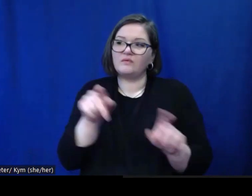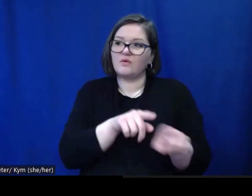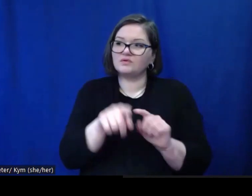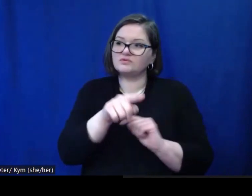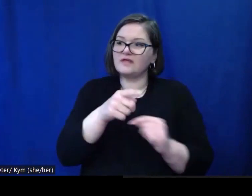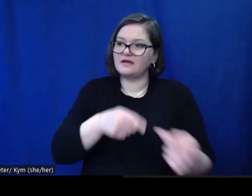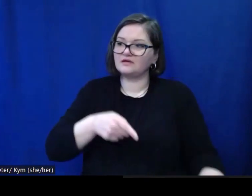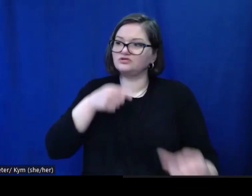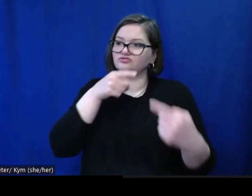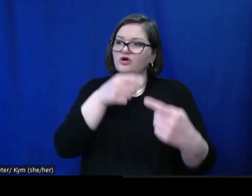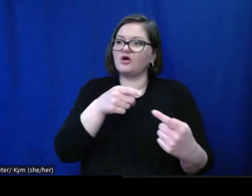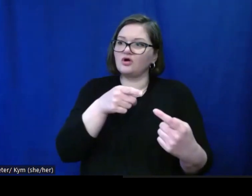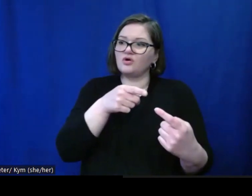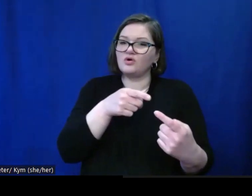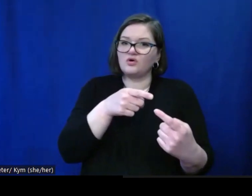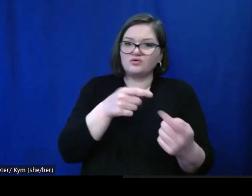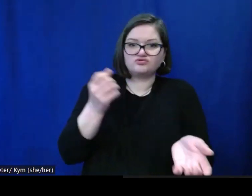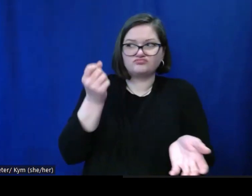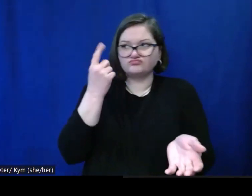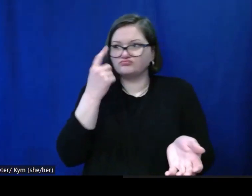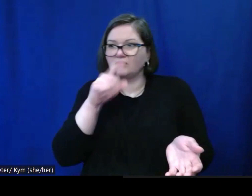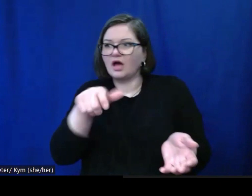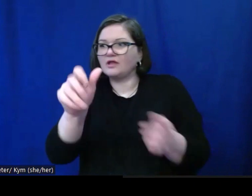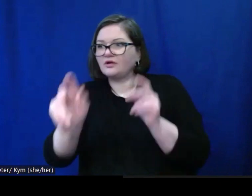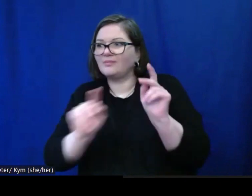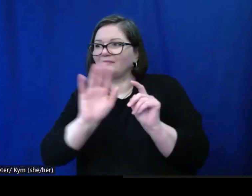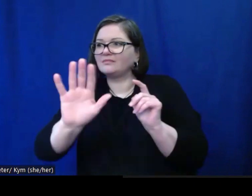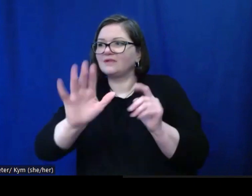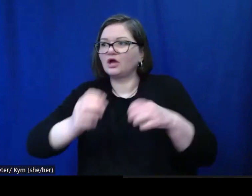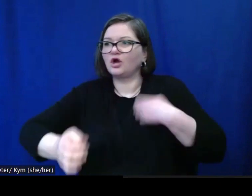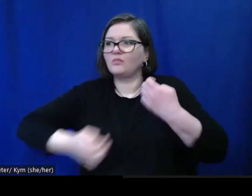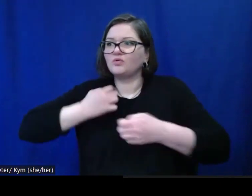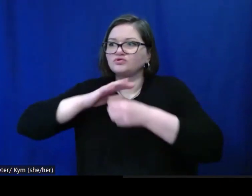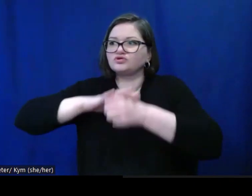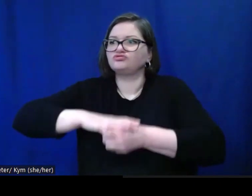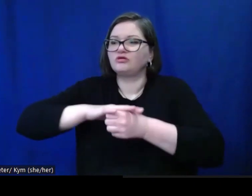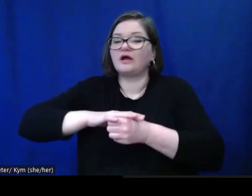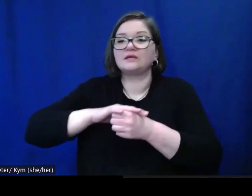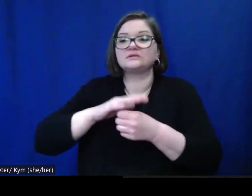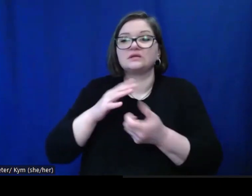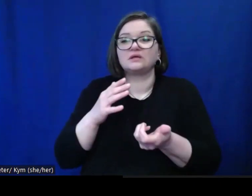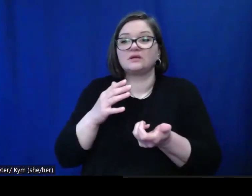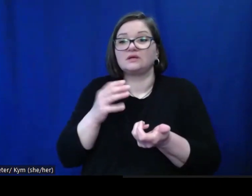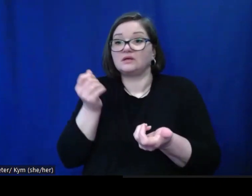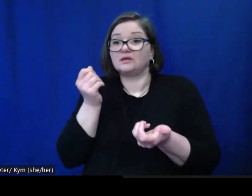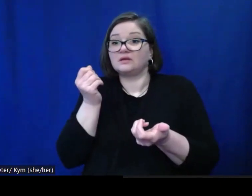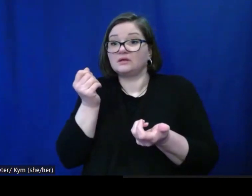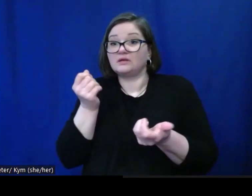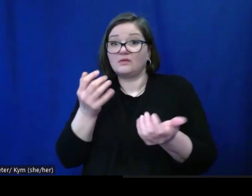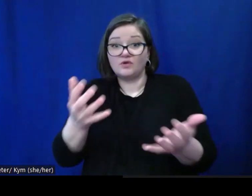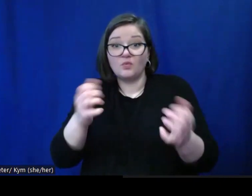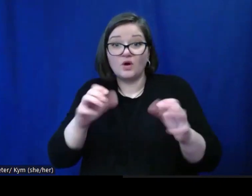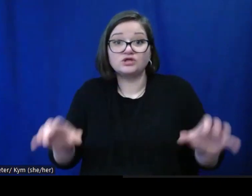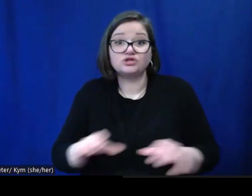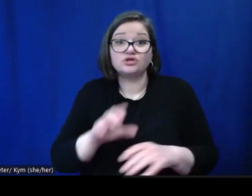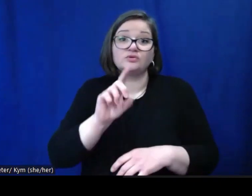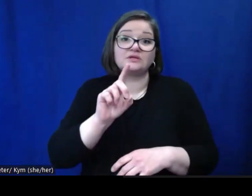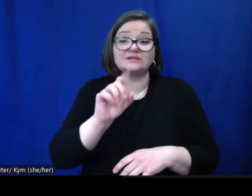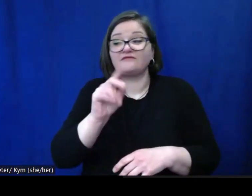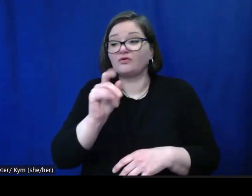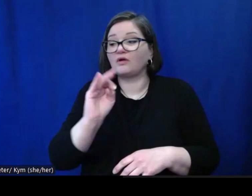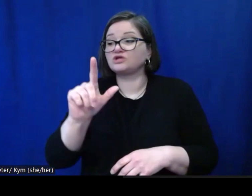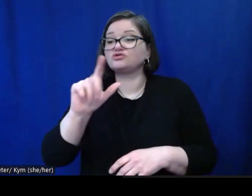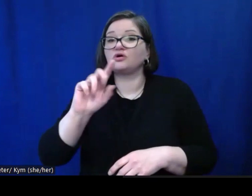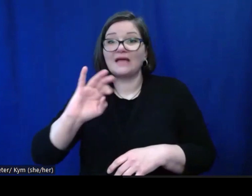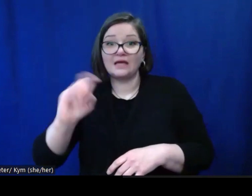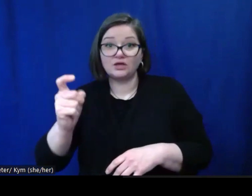attuning to other people's emotional distress. Again, that might be, and we want to do differential diagnoses. We want to make sure that this isn't